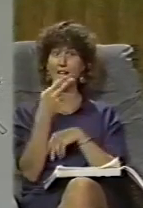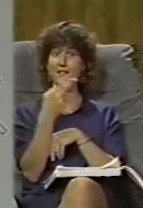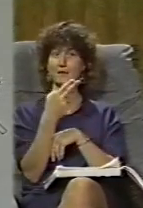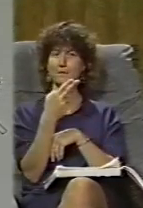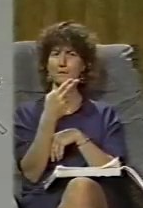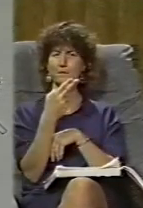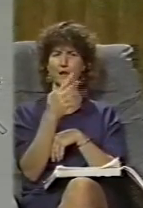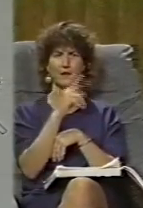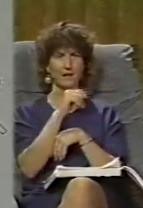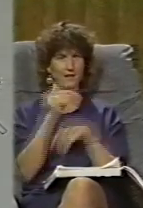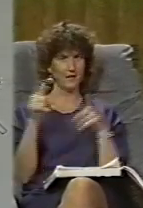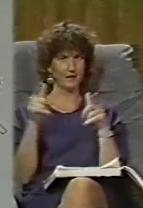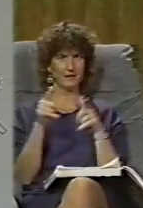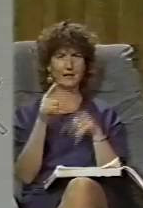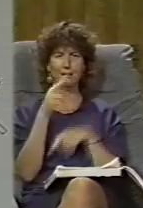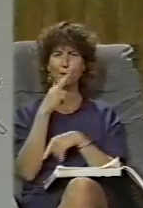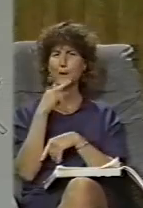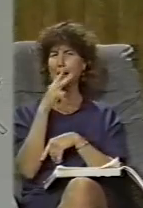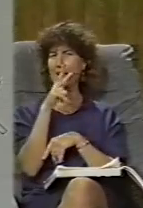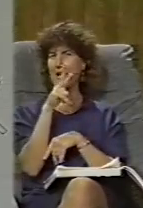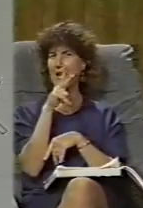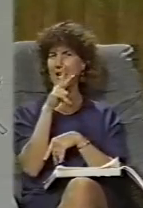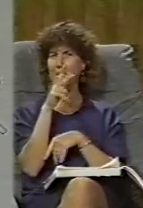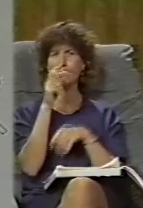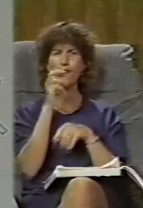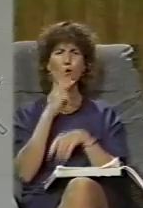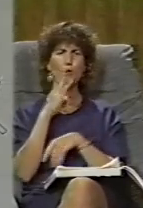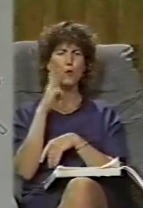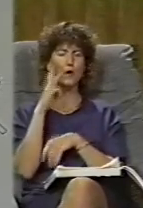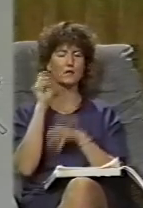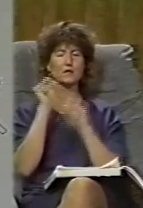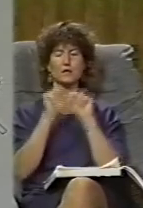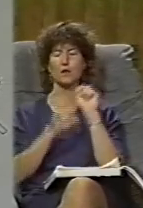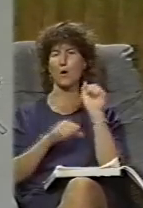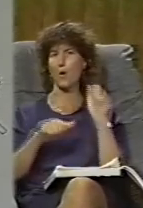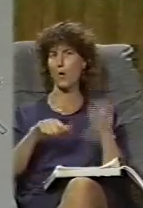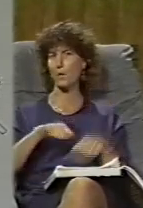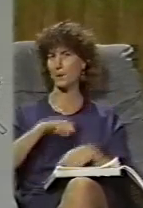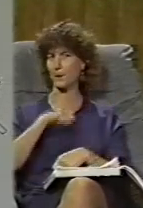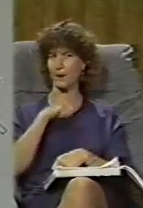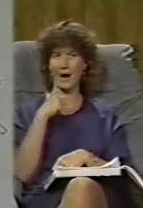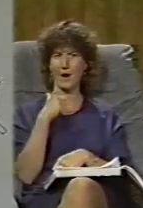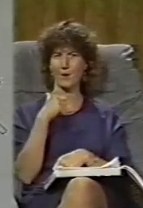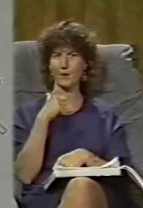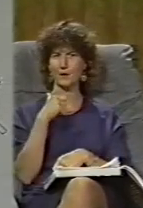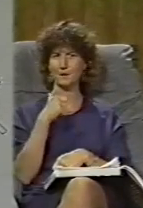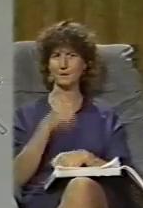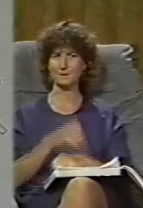cut. The little red hen was so proud.